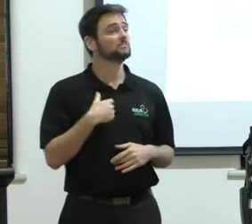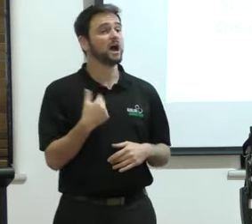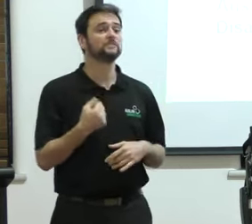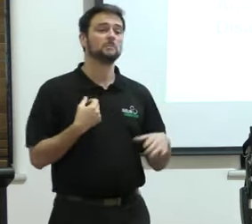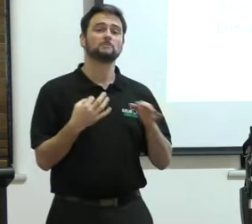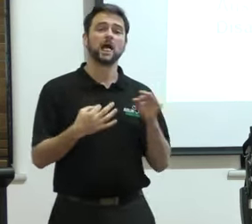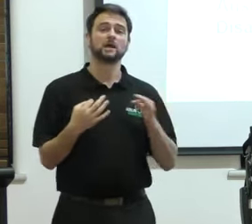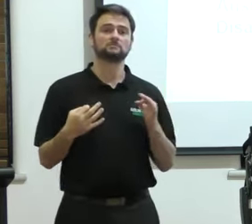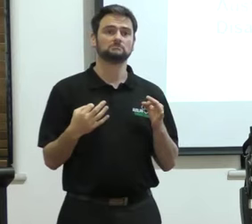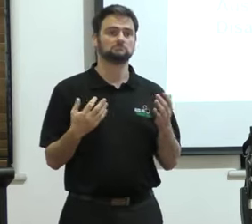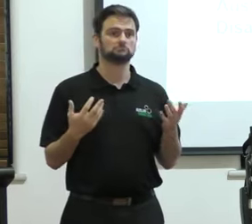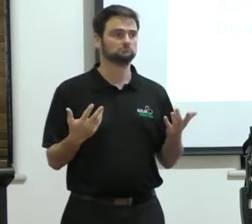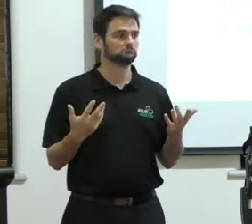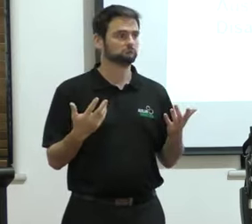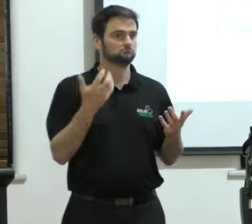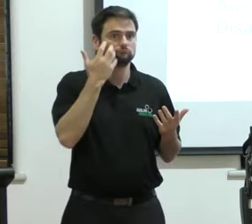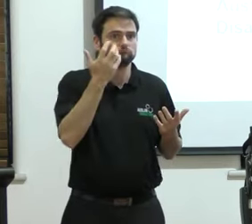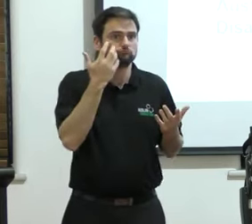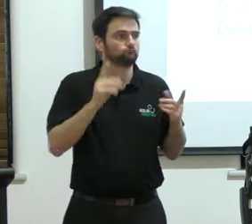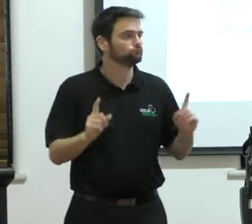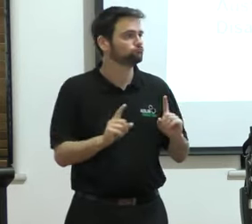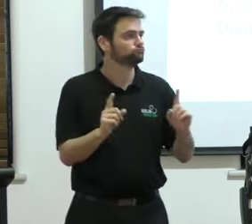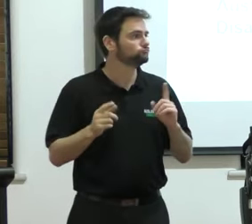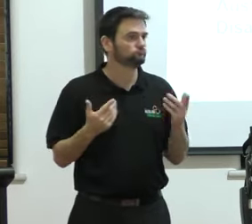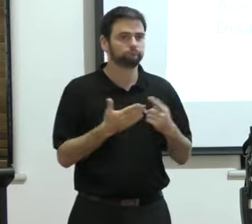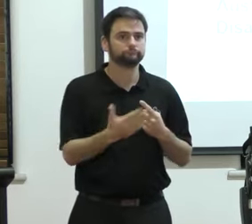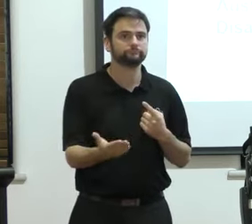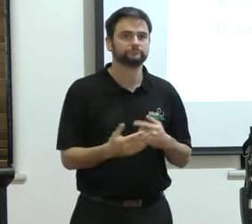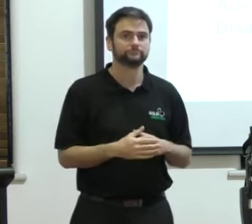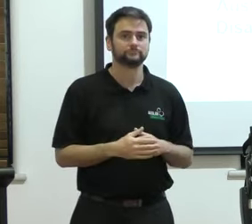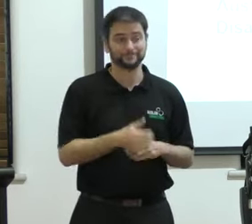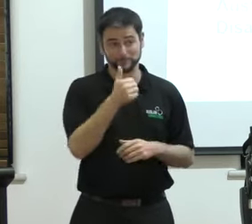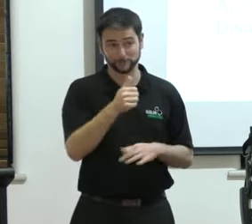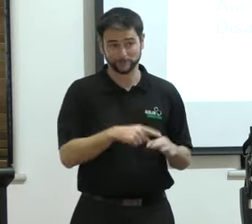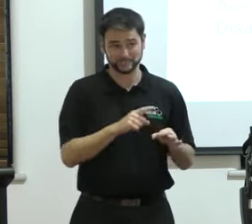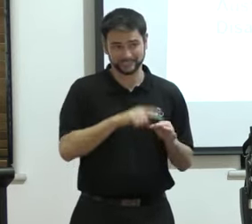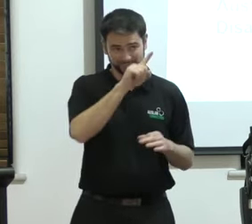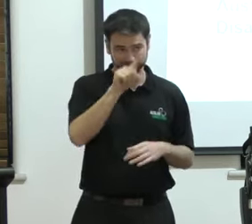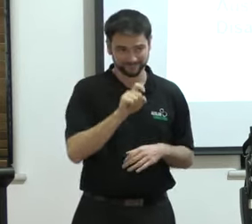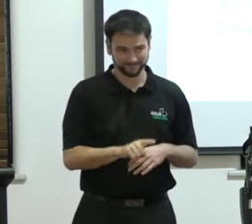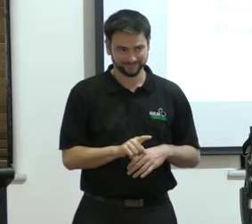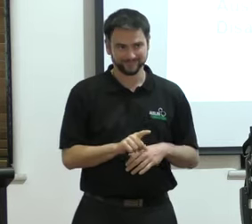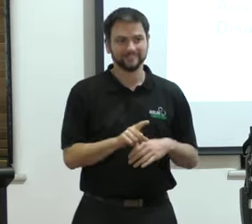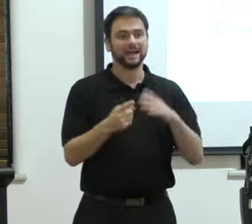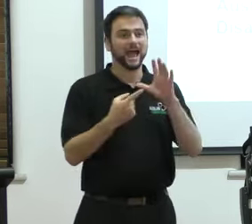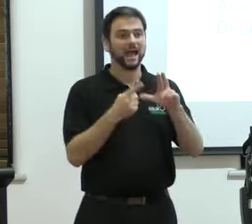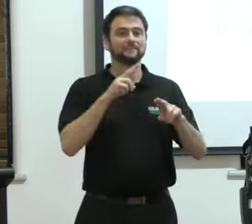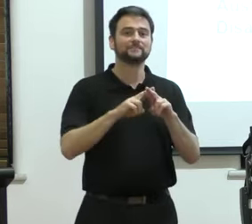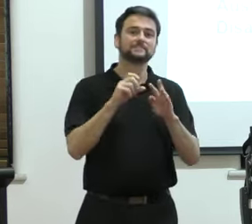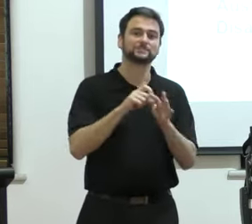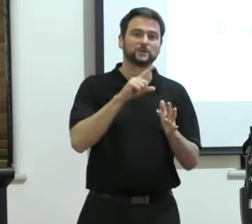now? And it's a very valid question. So at AFDO, so the Australian Federation